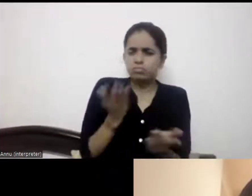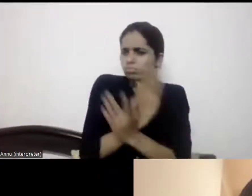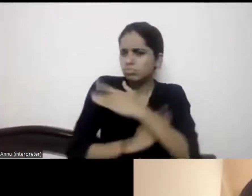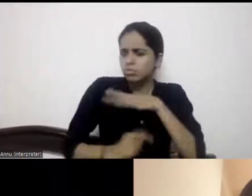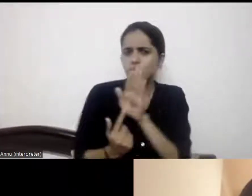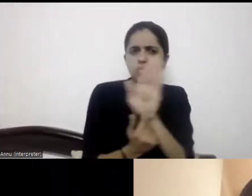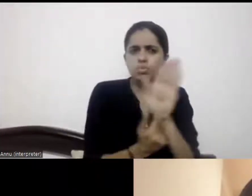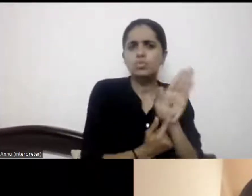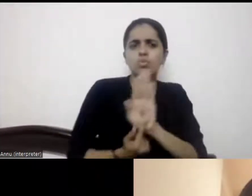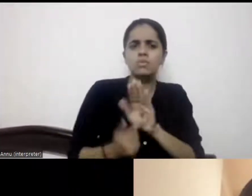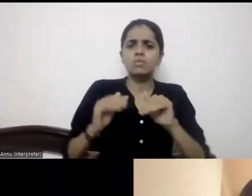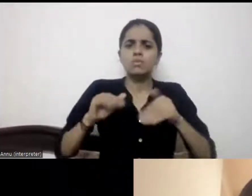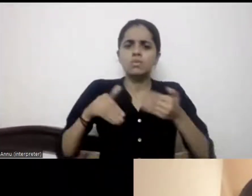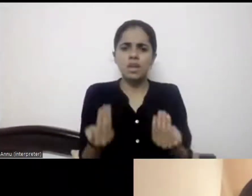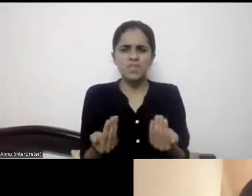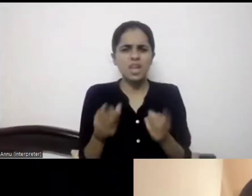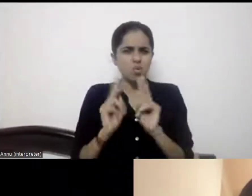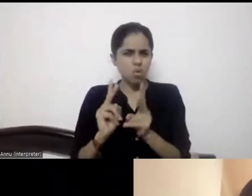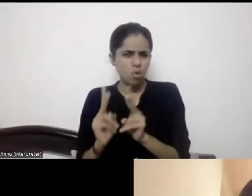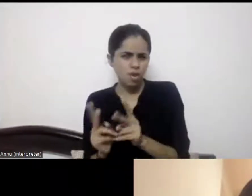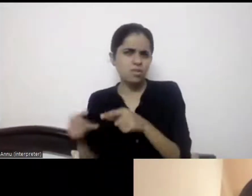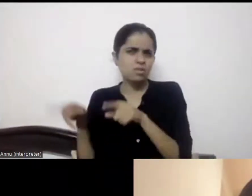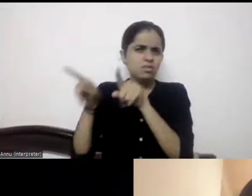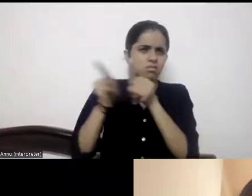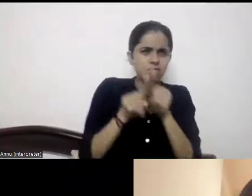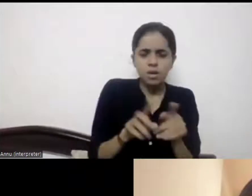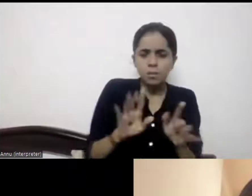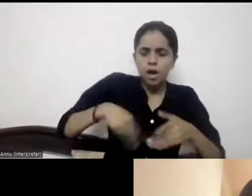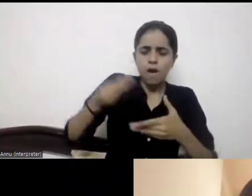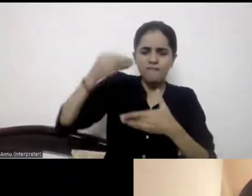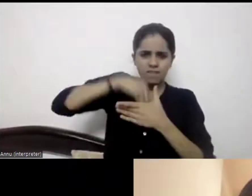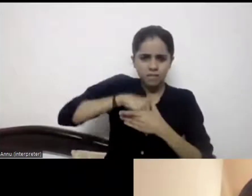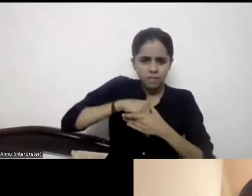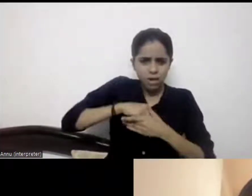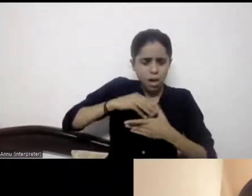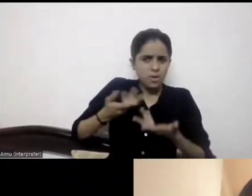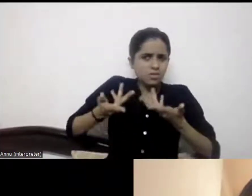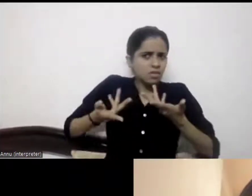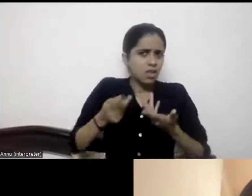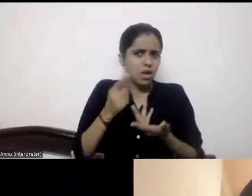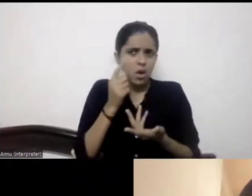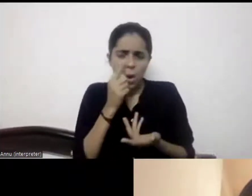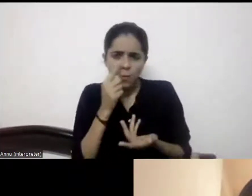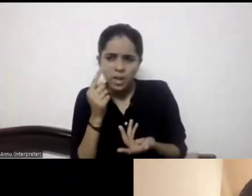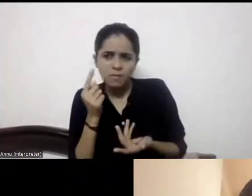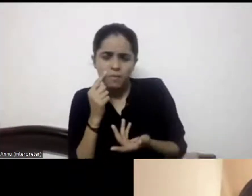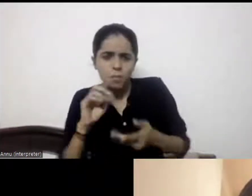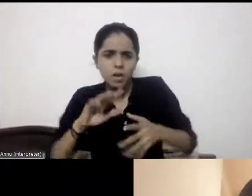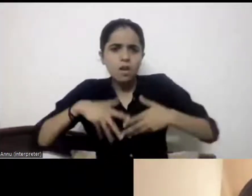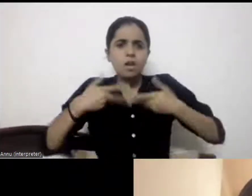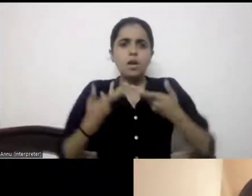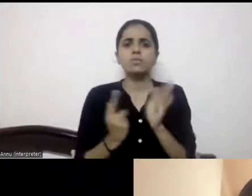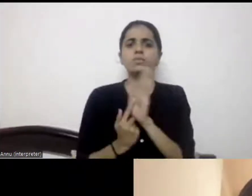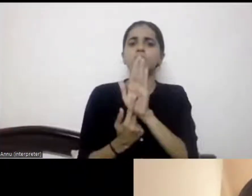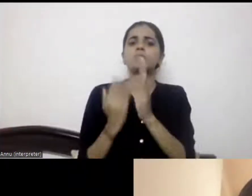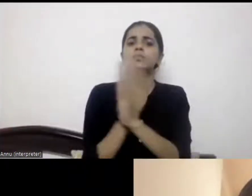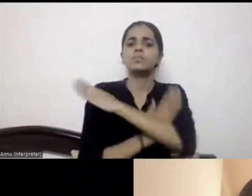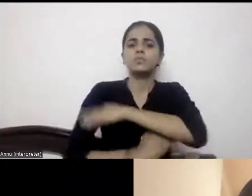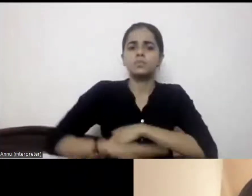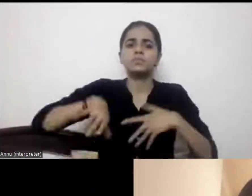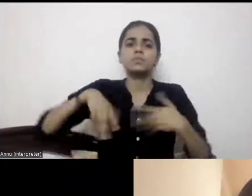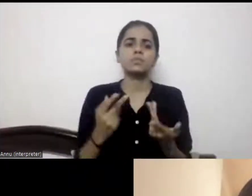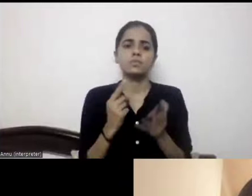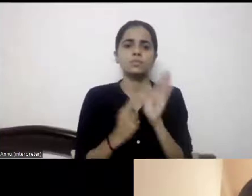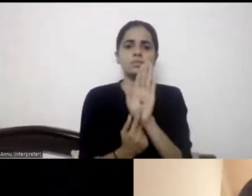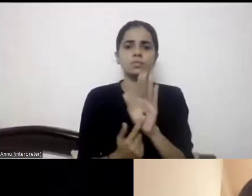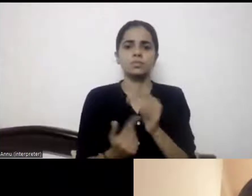the kind of normal imagination is acting upon defining the sexuality of people with disabilities. All right. That's a